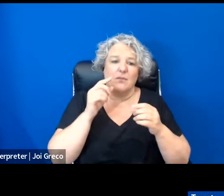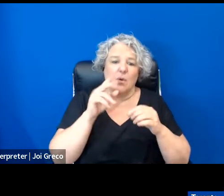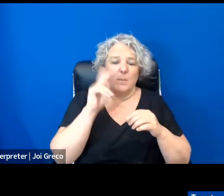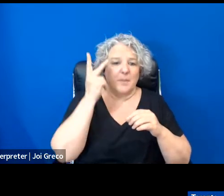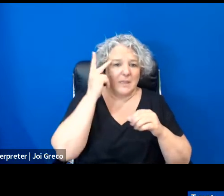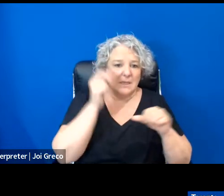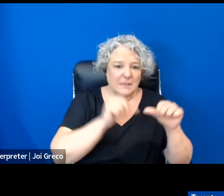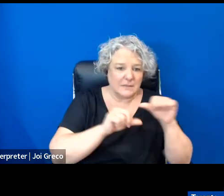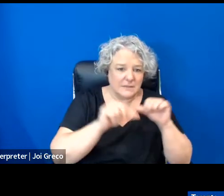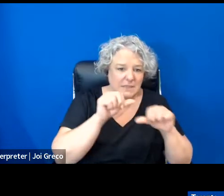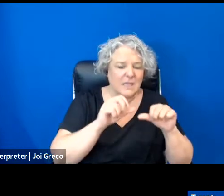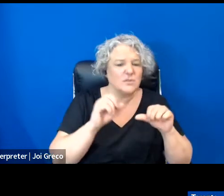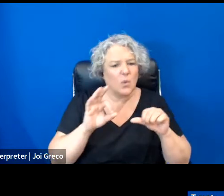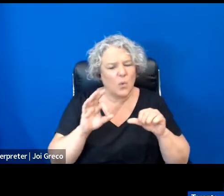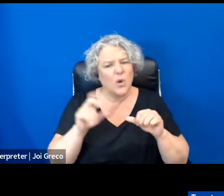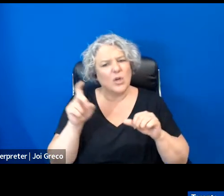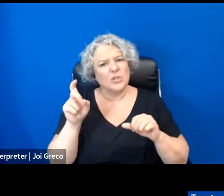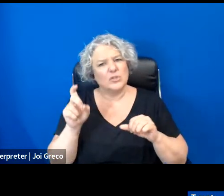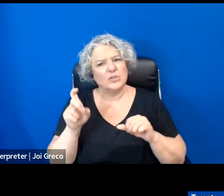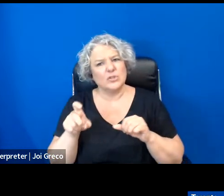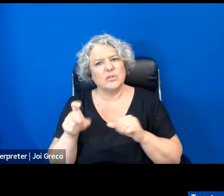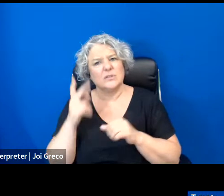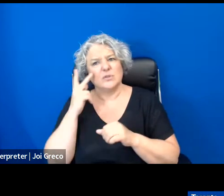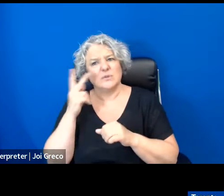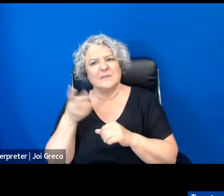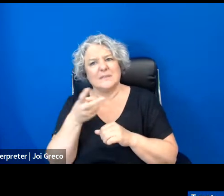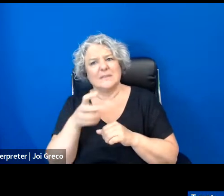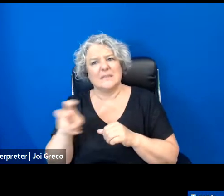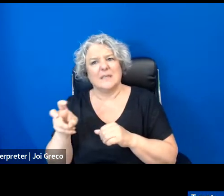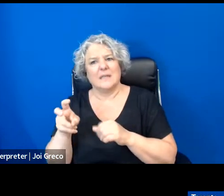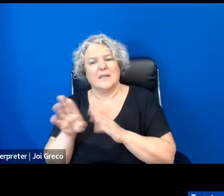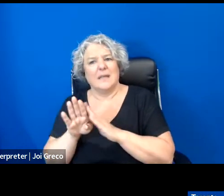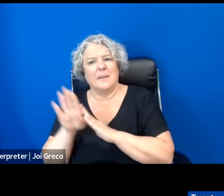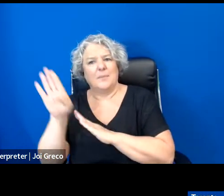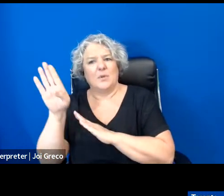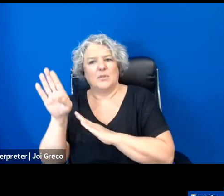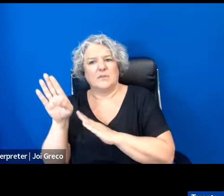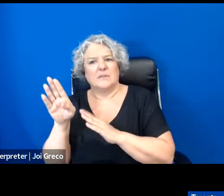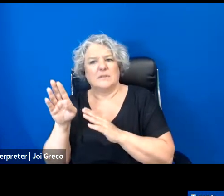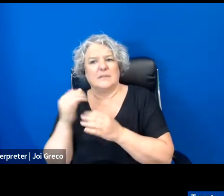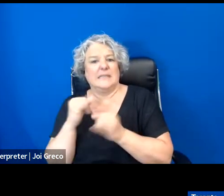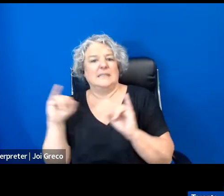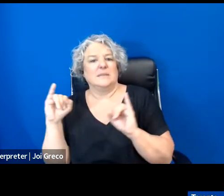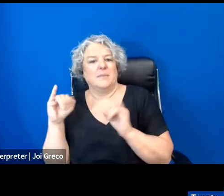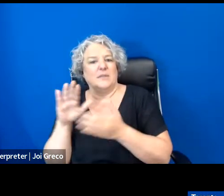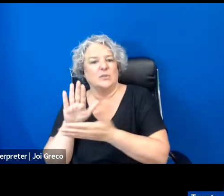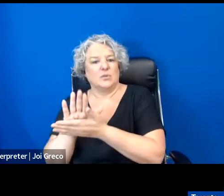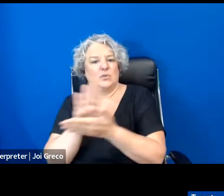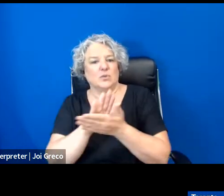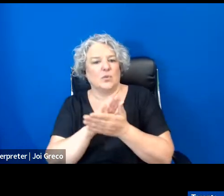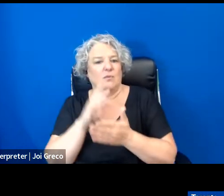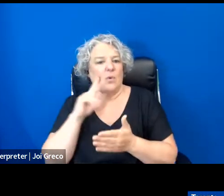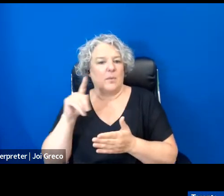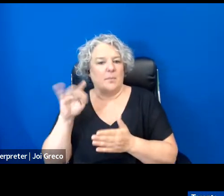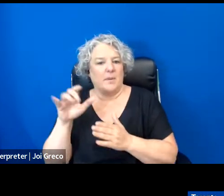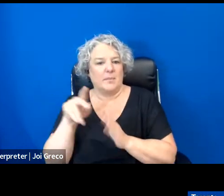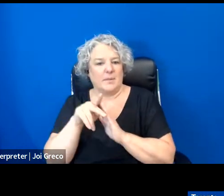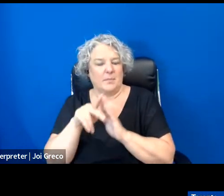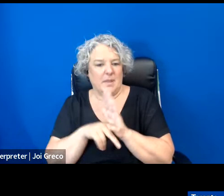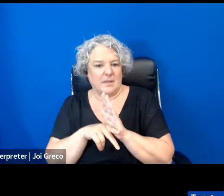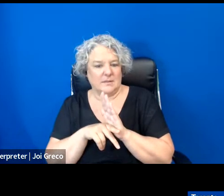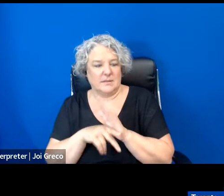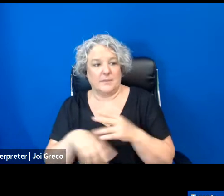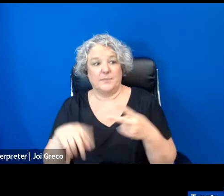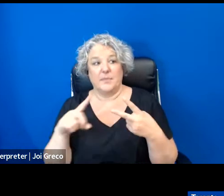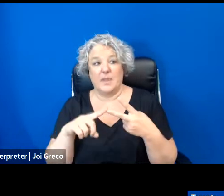or does it make sense to see this trend of emerging independent schools of public policy?